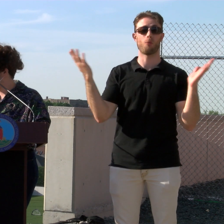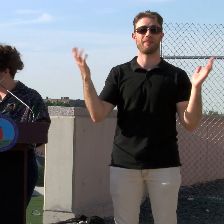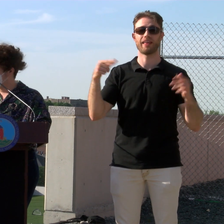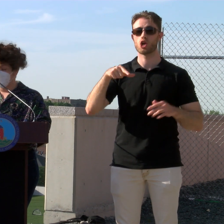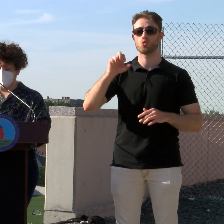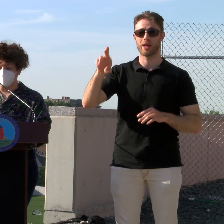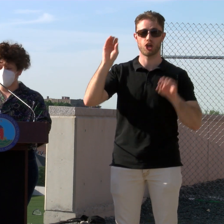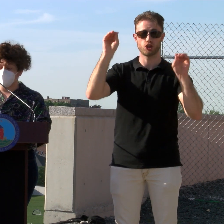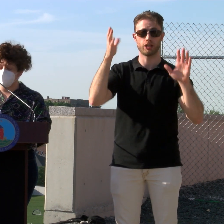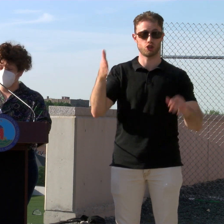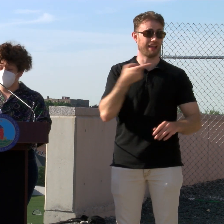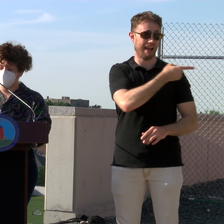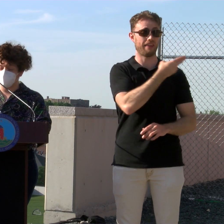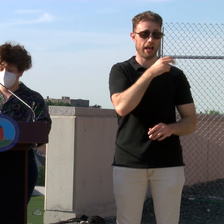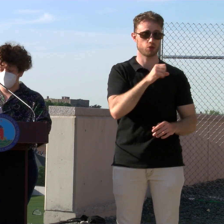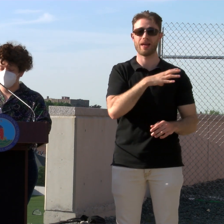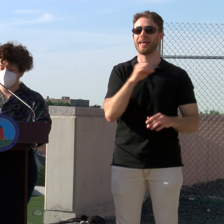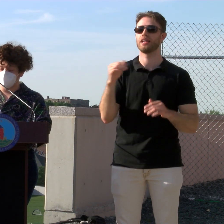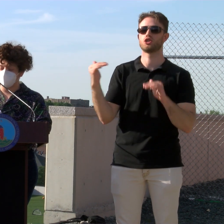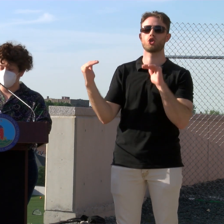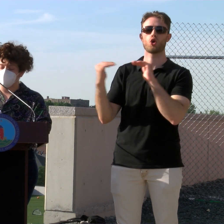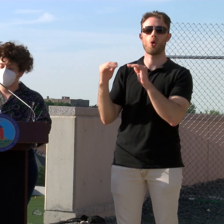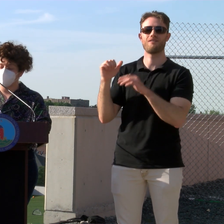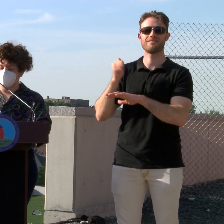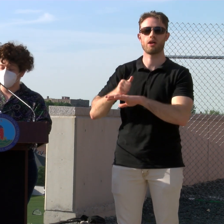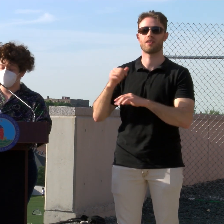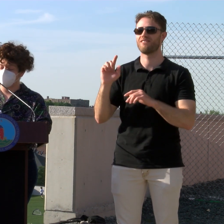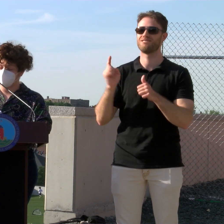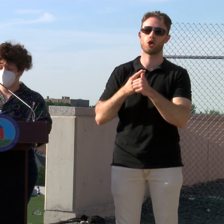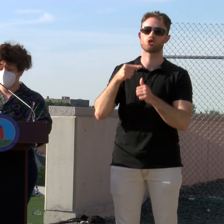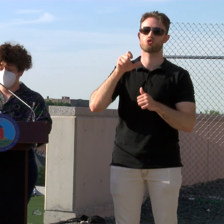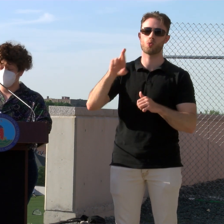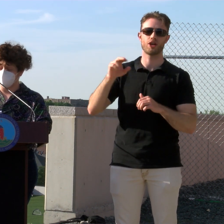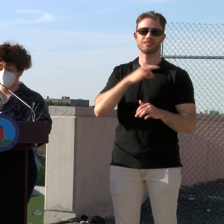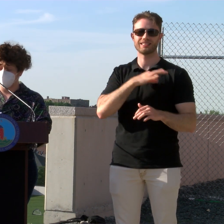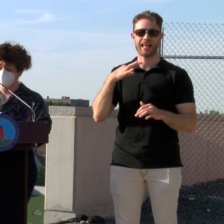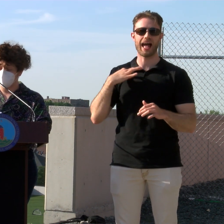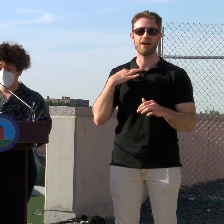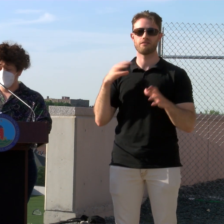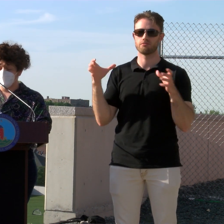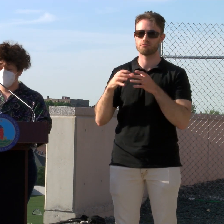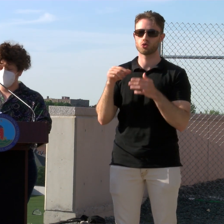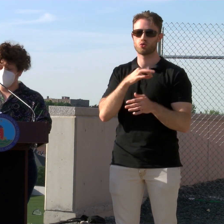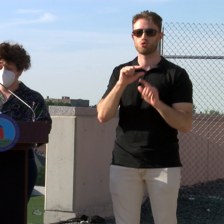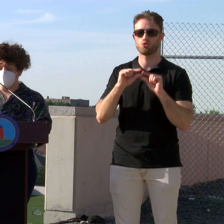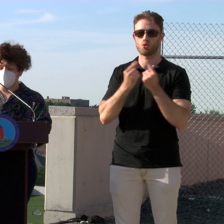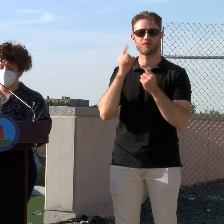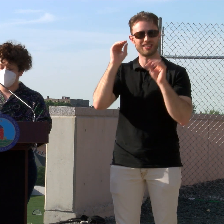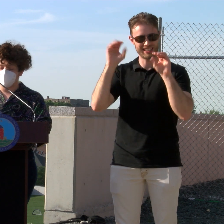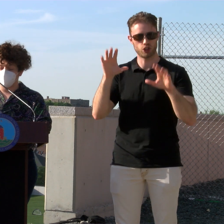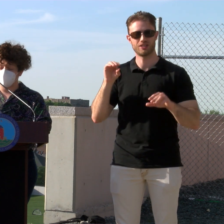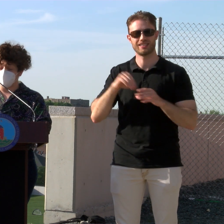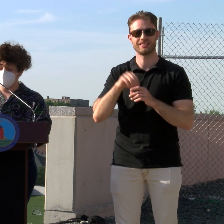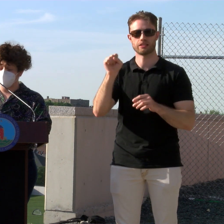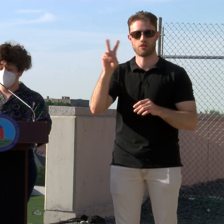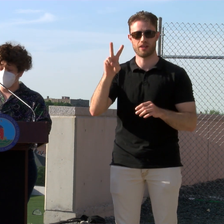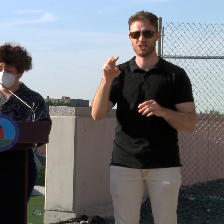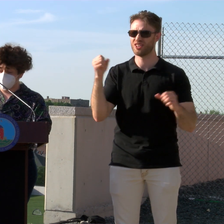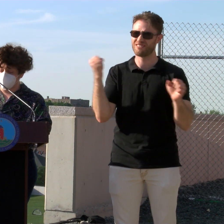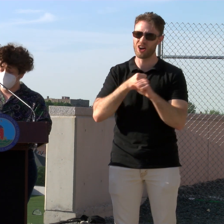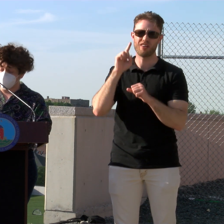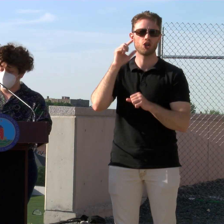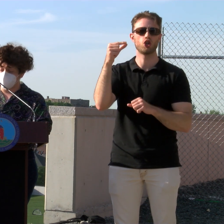high school, and she co-founded the first queer staff affinity group for teachers in Somerville. Julia has fought for